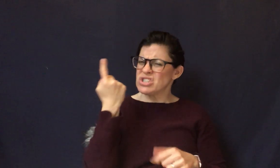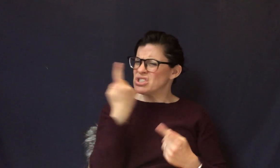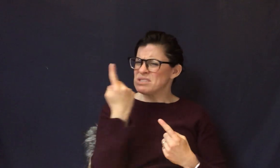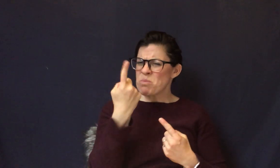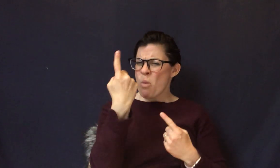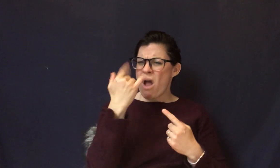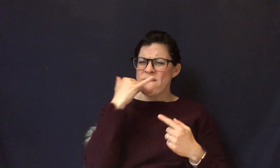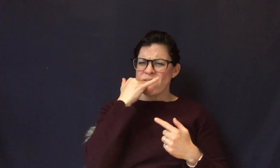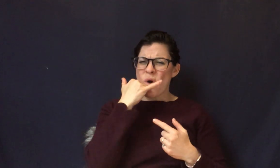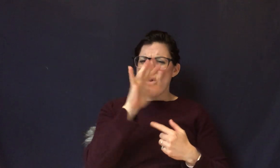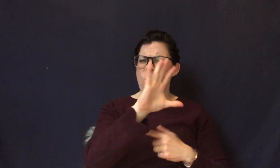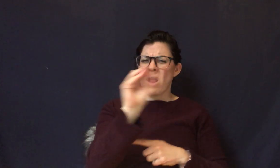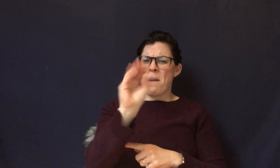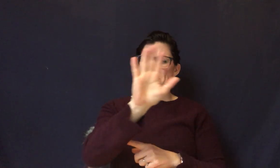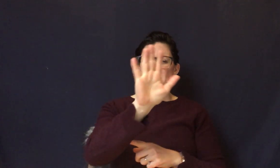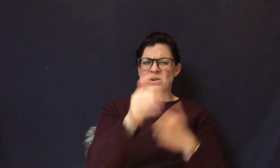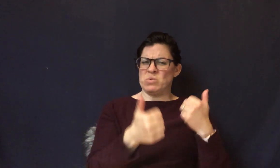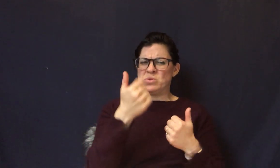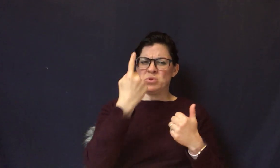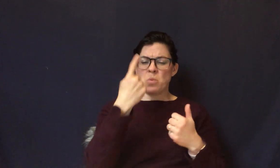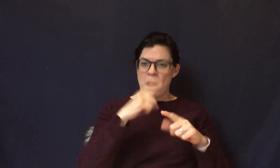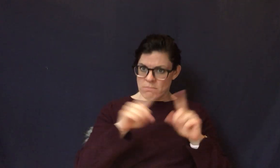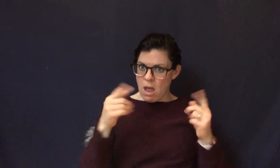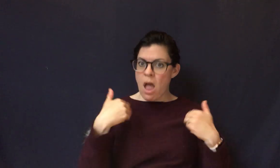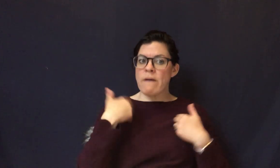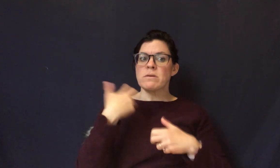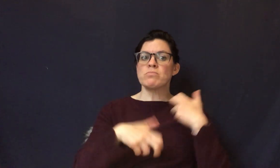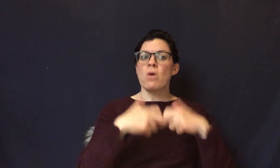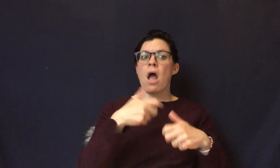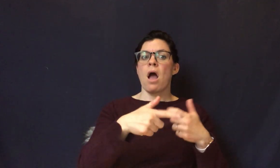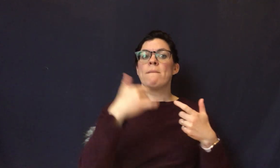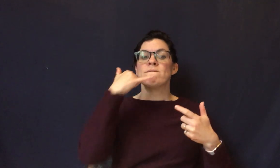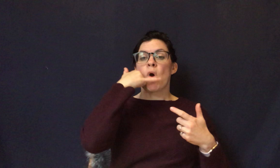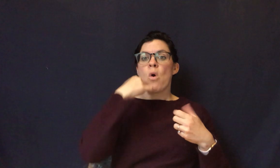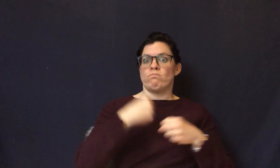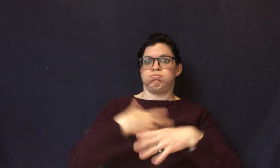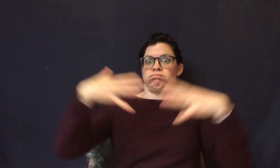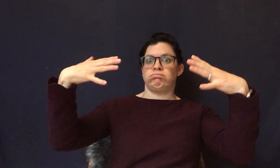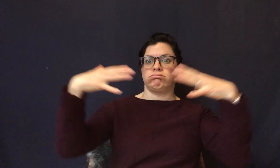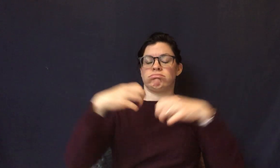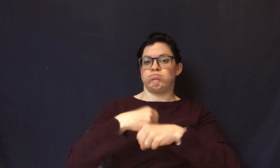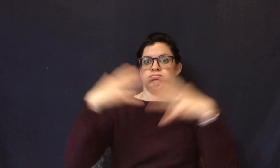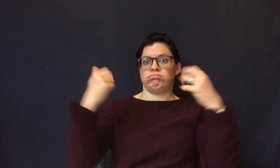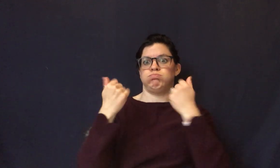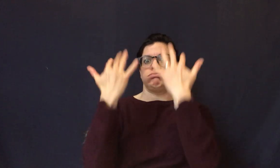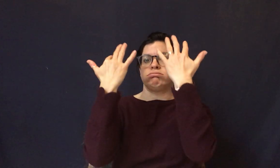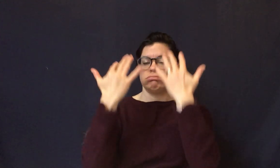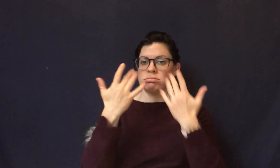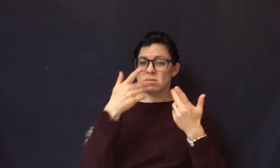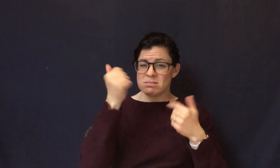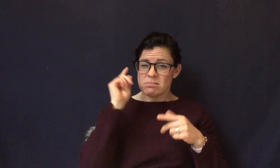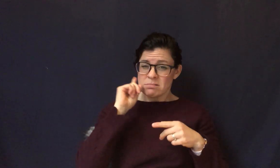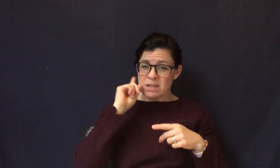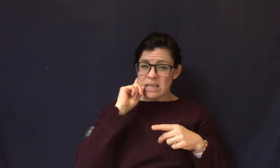problem with the phone that it was exploding? Am I right? Yeah, you're right. Yeah.